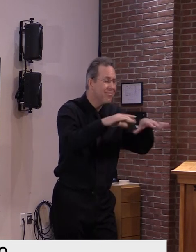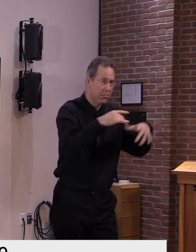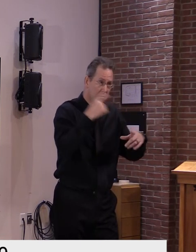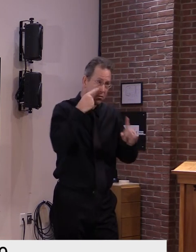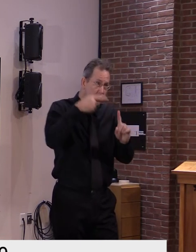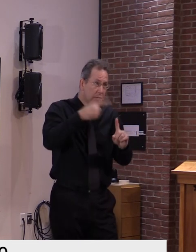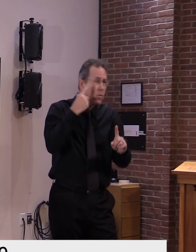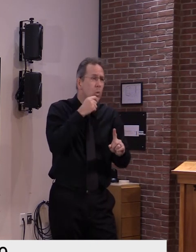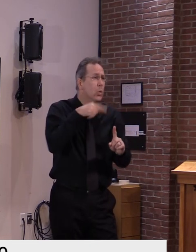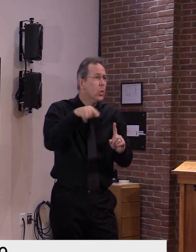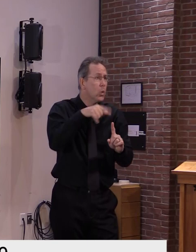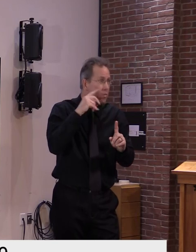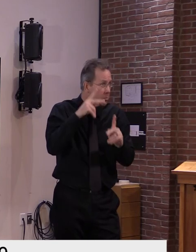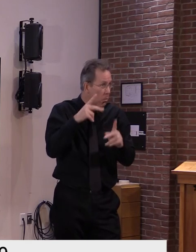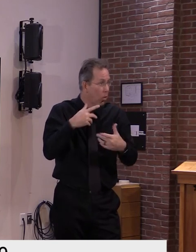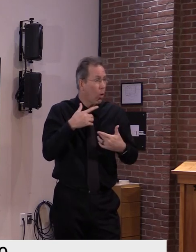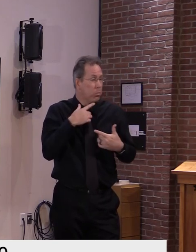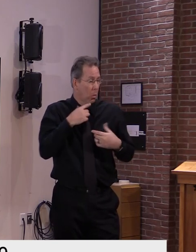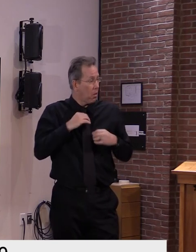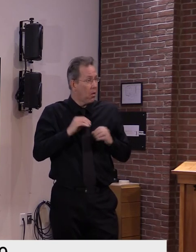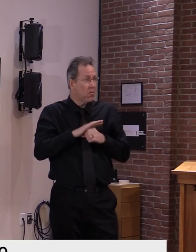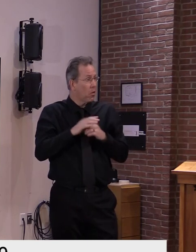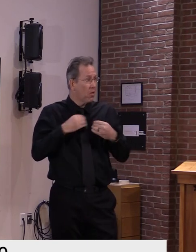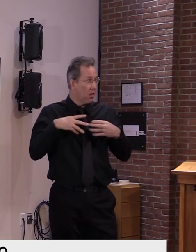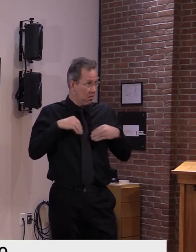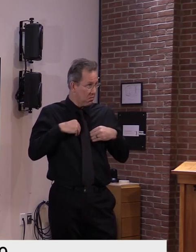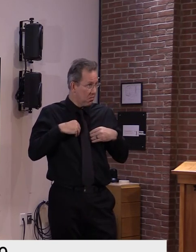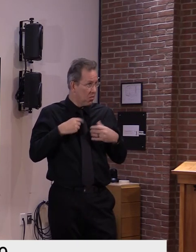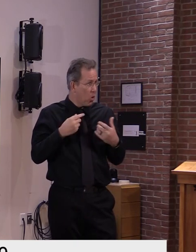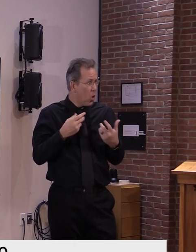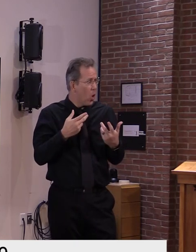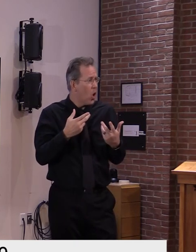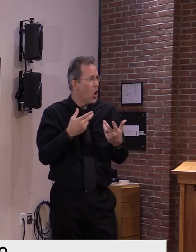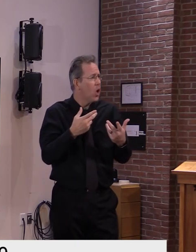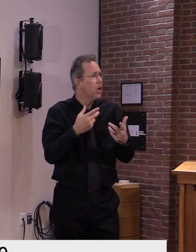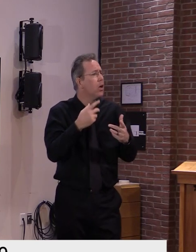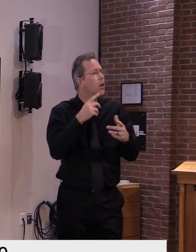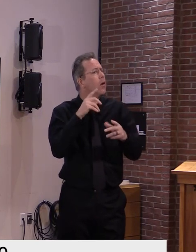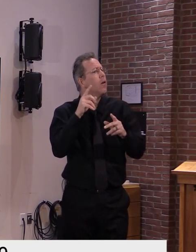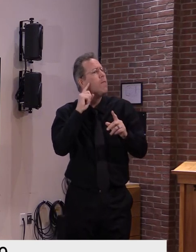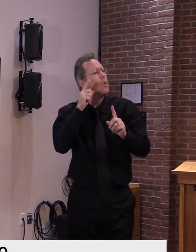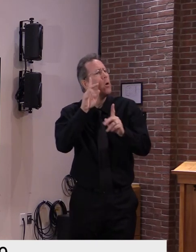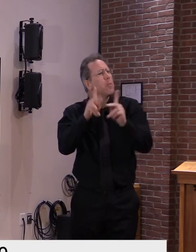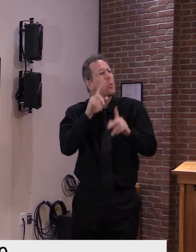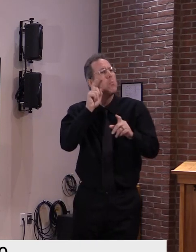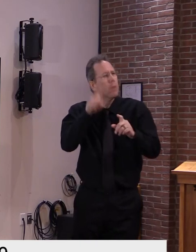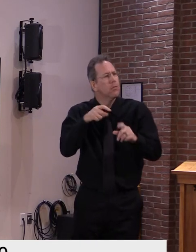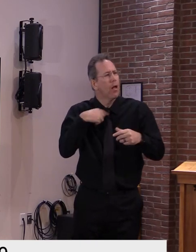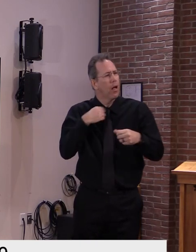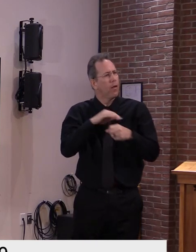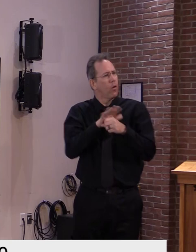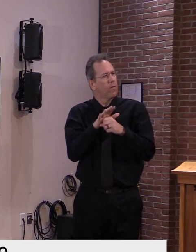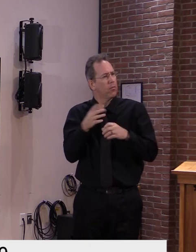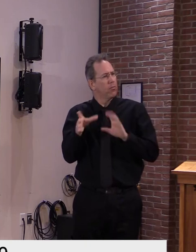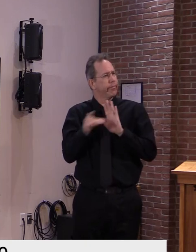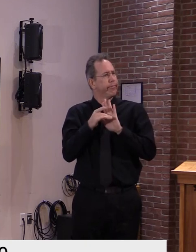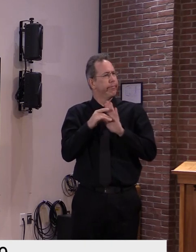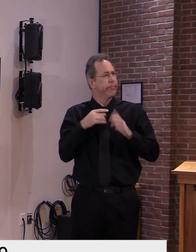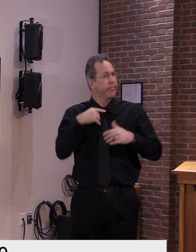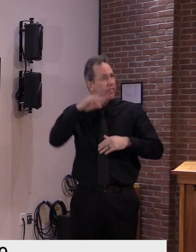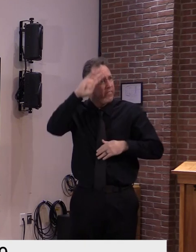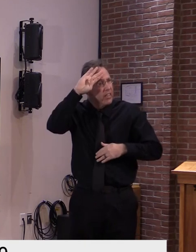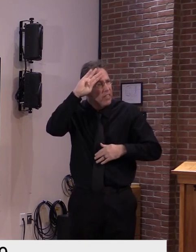for symptomatic people or those who are worried about exposure? Yeah, Lisa, I'll let Dr. Levine answer more completely,